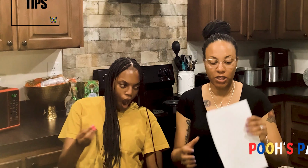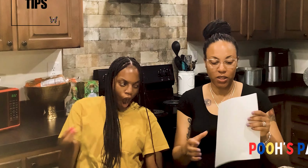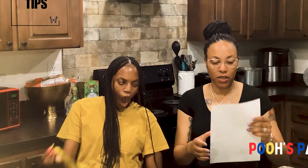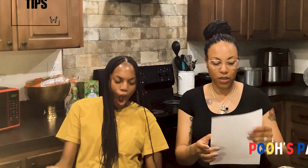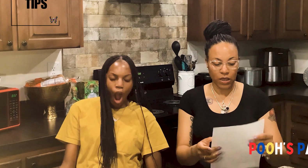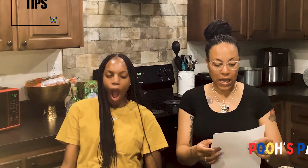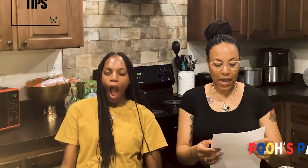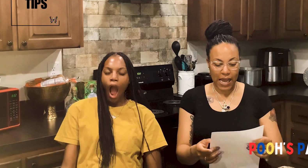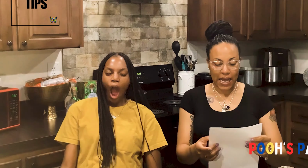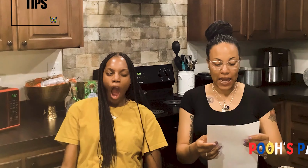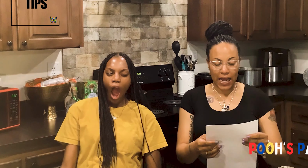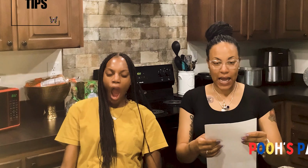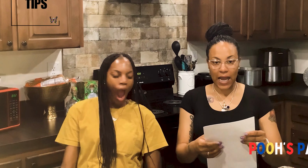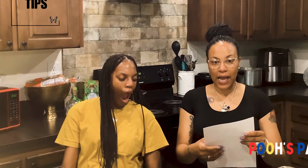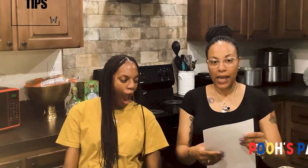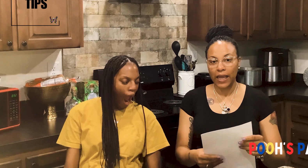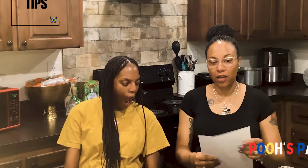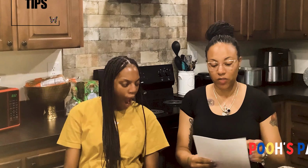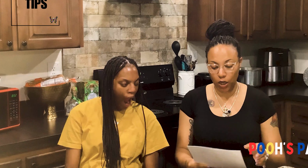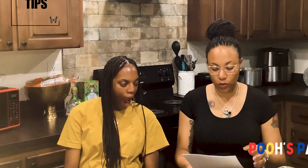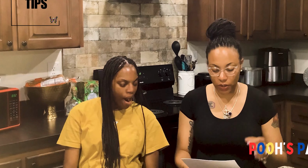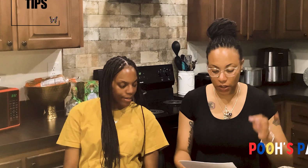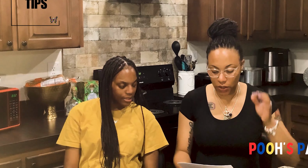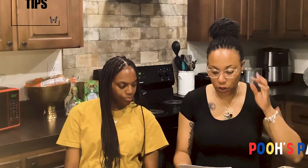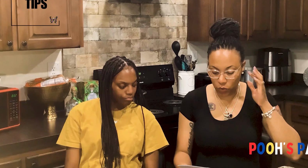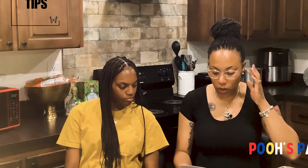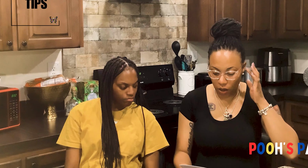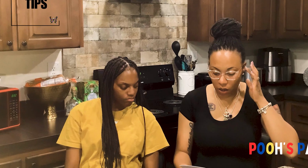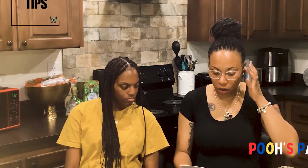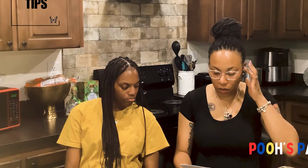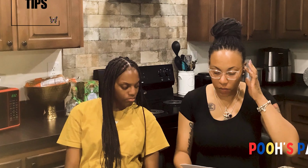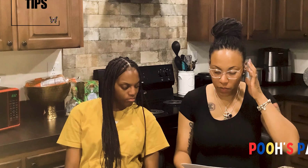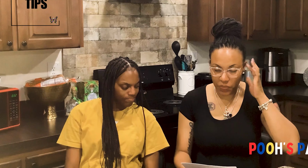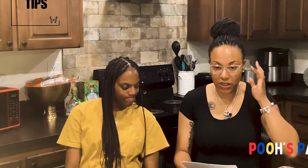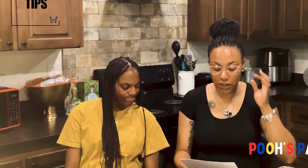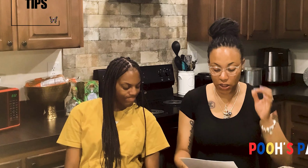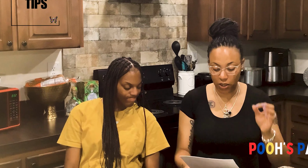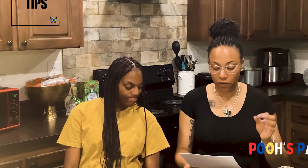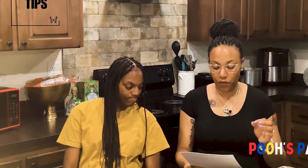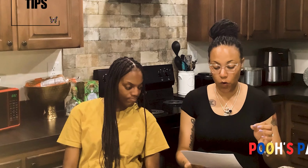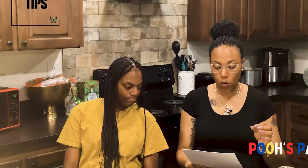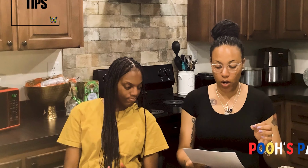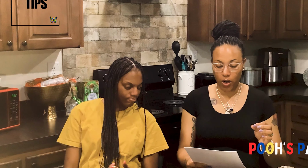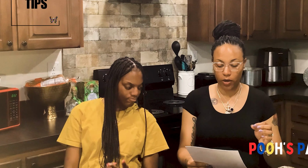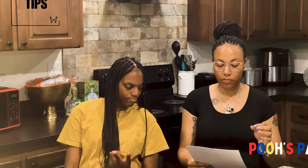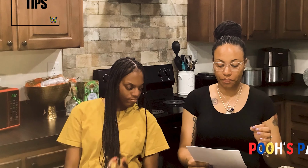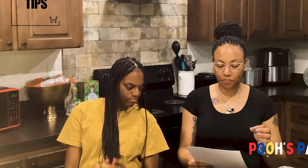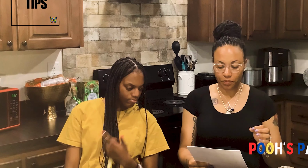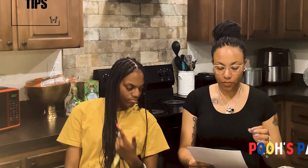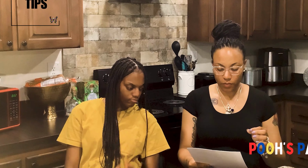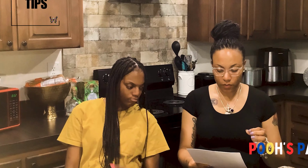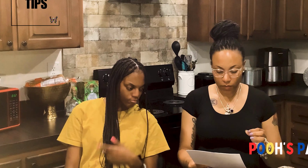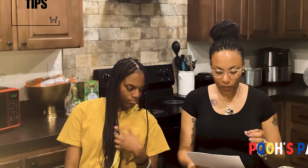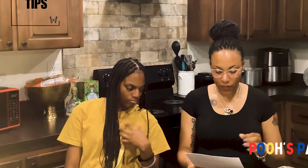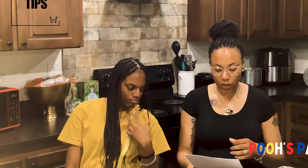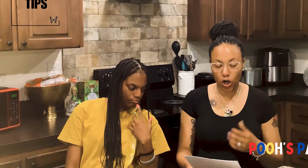situation, I have chosen to petition for